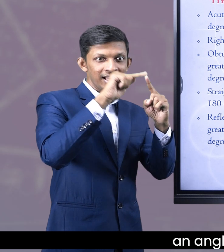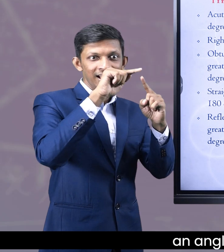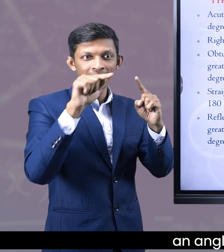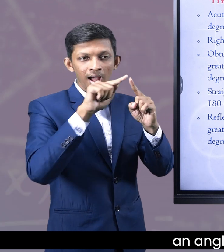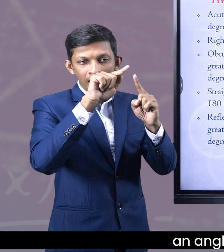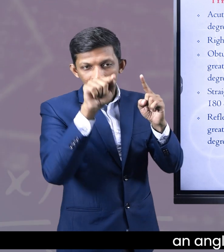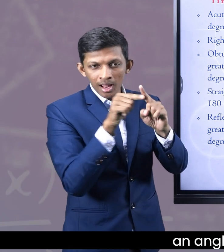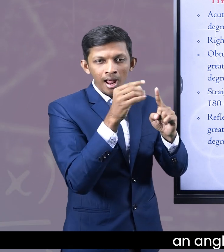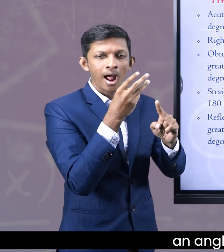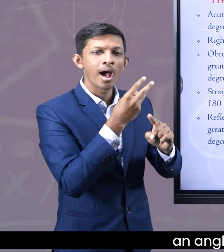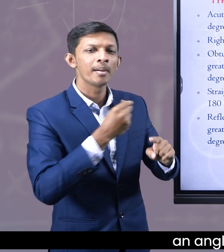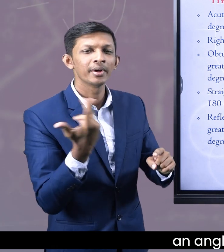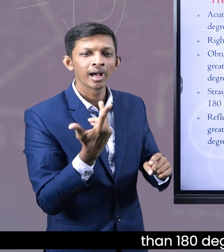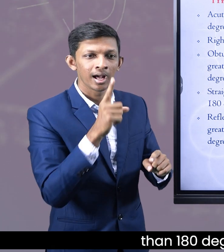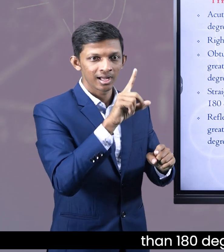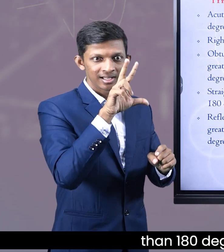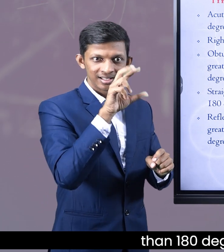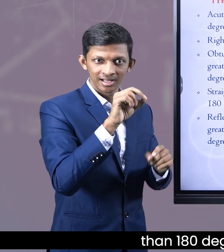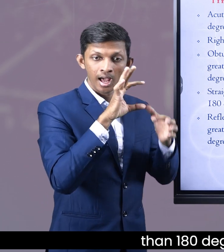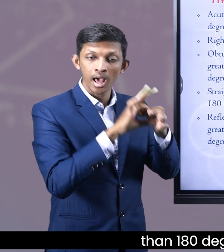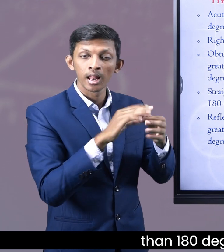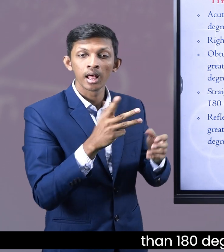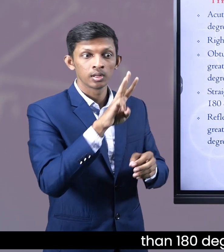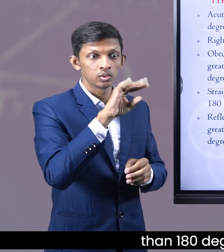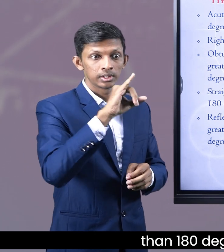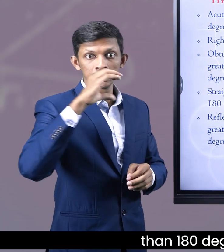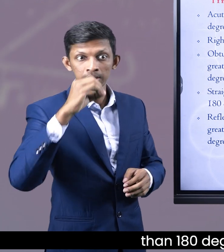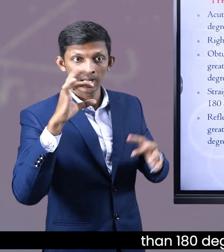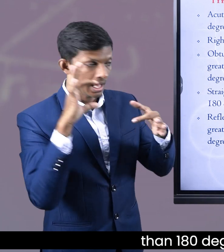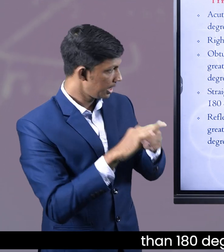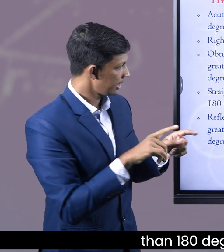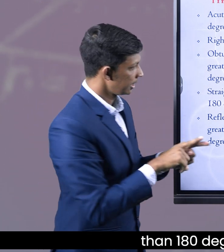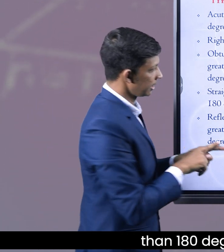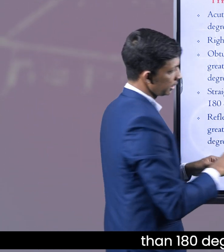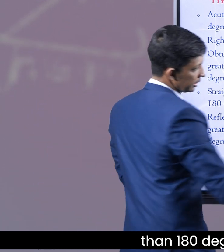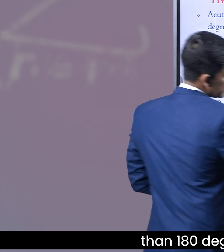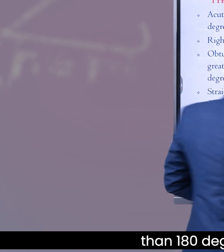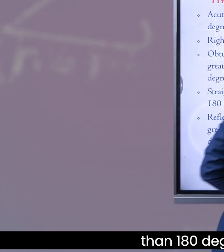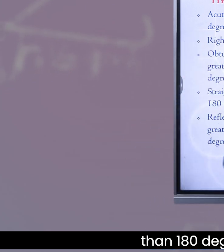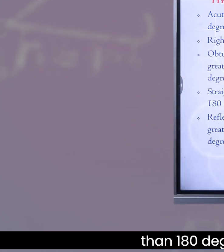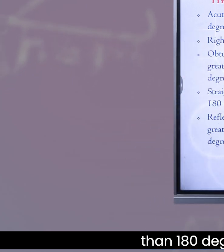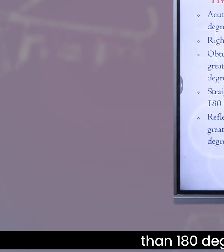An angle whose measure is greater than 180 degrees and less than 360 degrees.